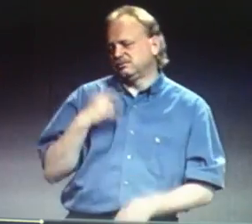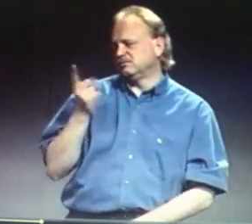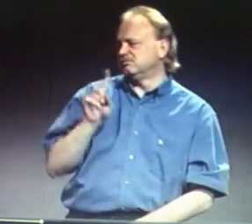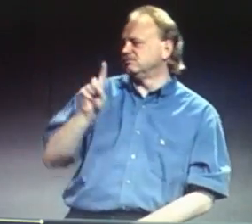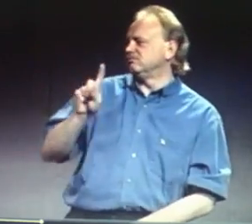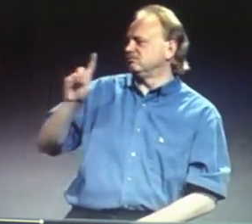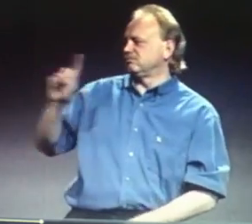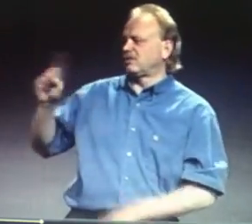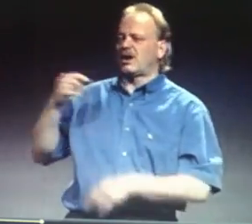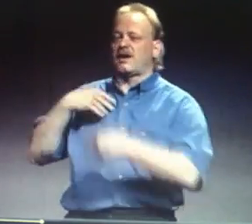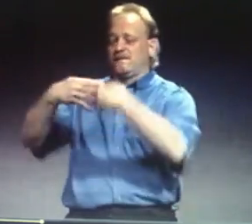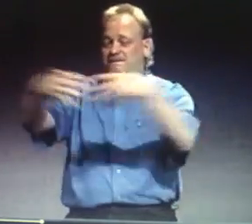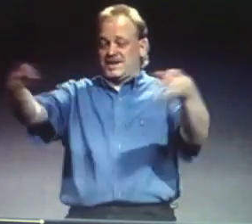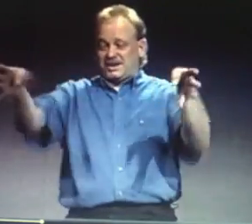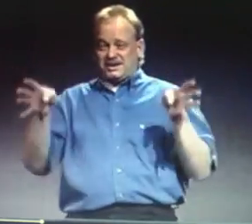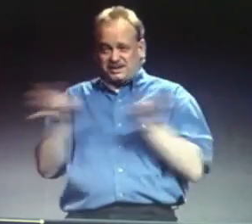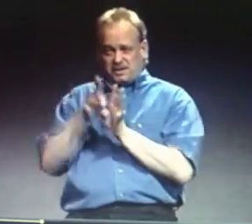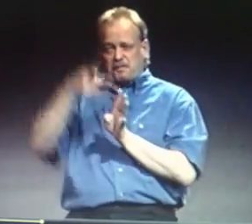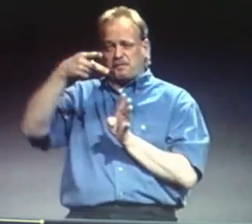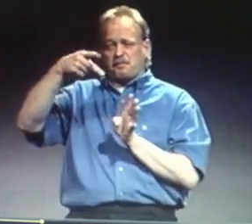I'm curious what that is.